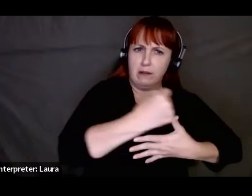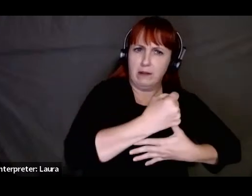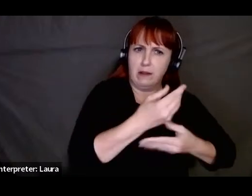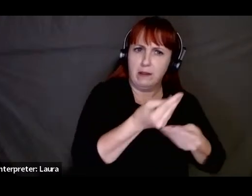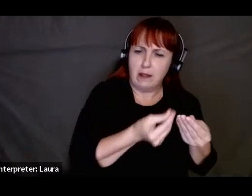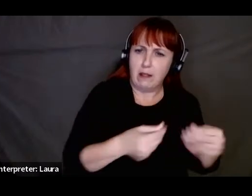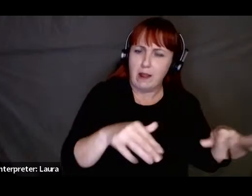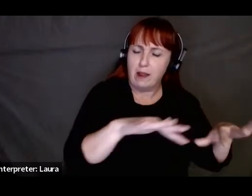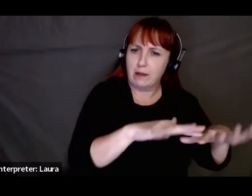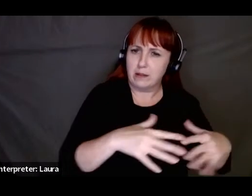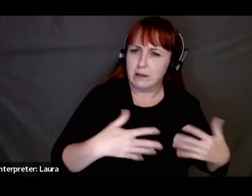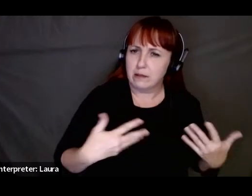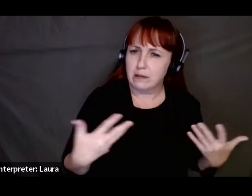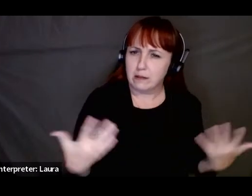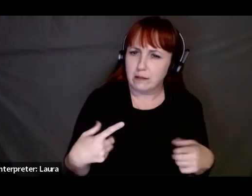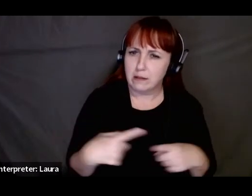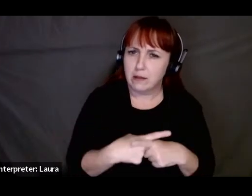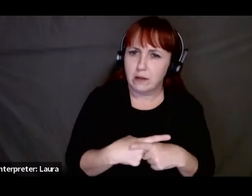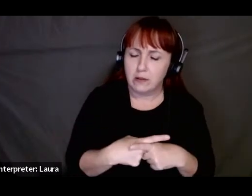as well.